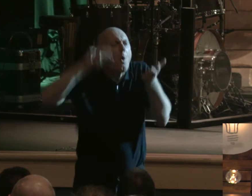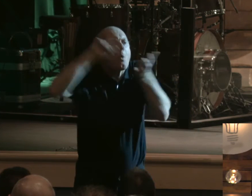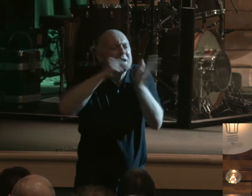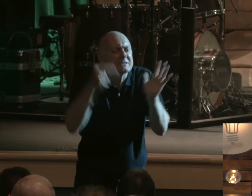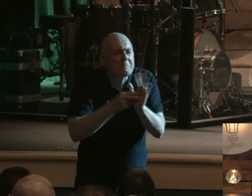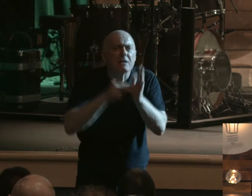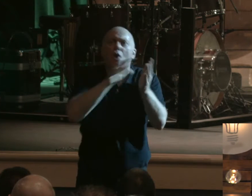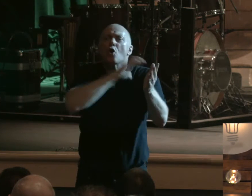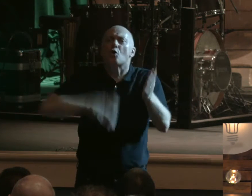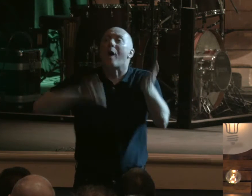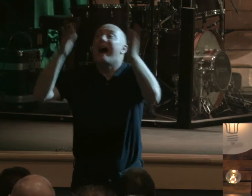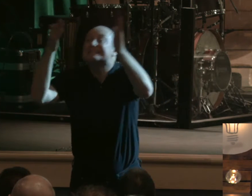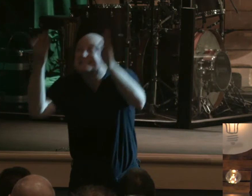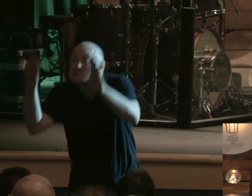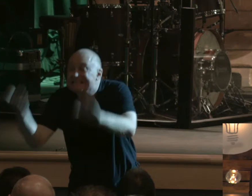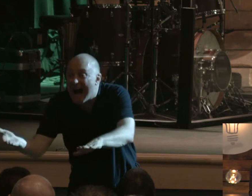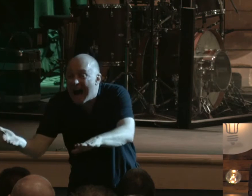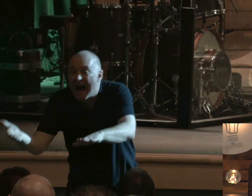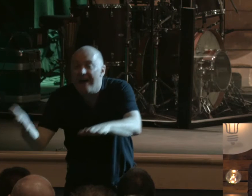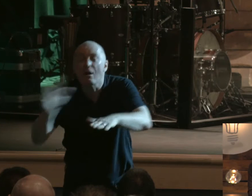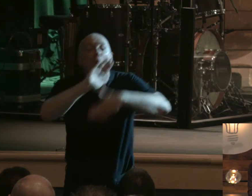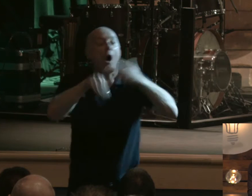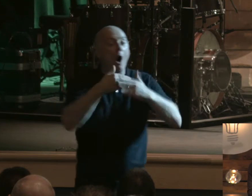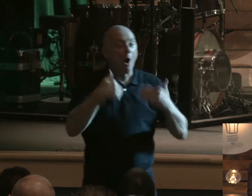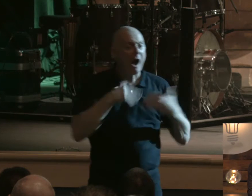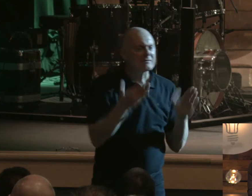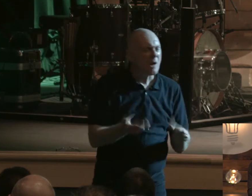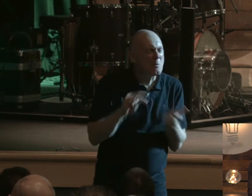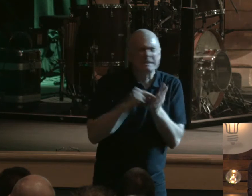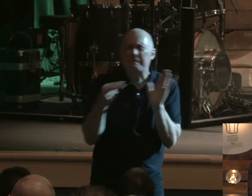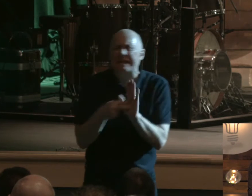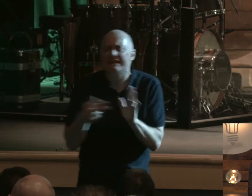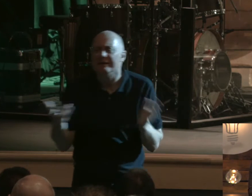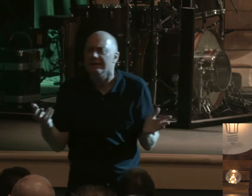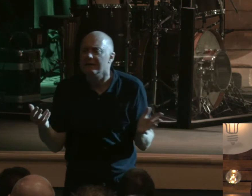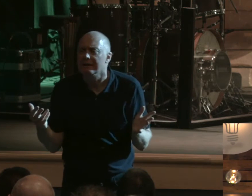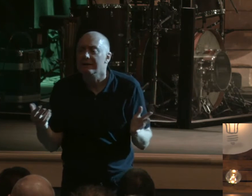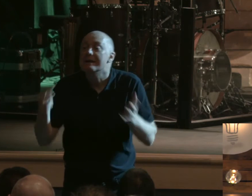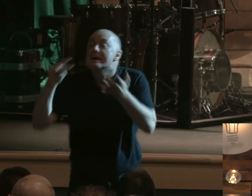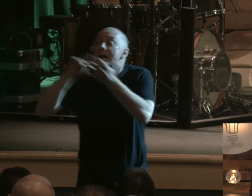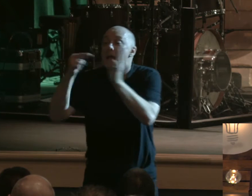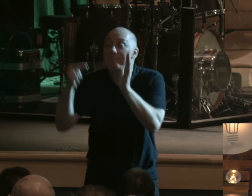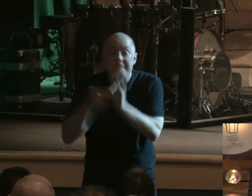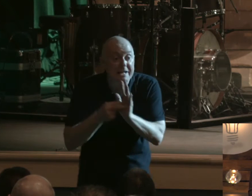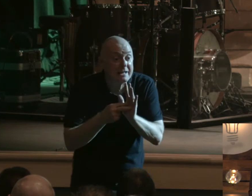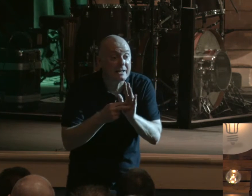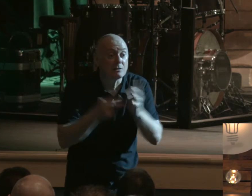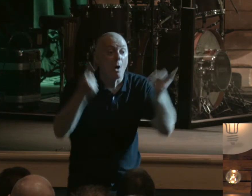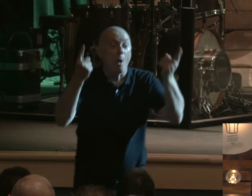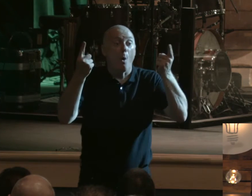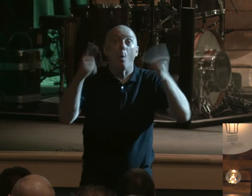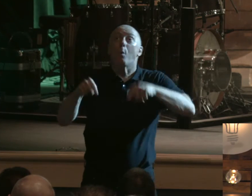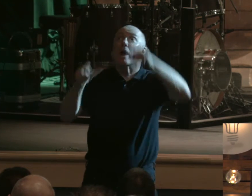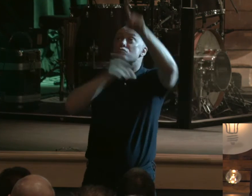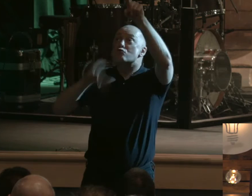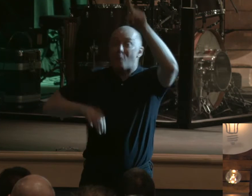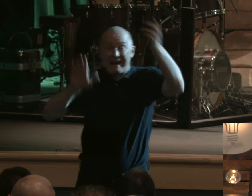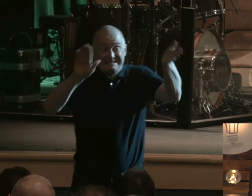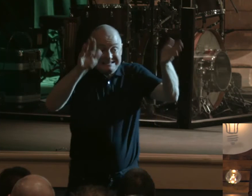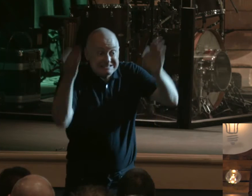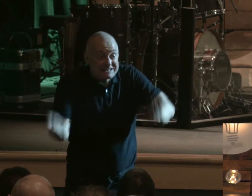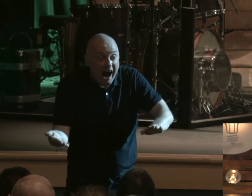Christ died and therefore all have died? It means that when Christ